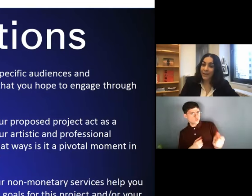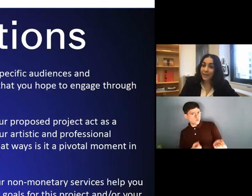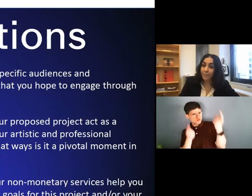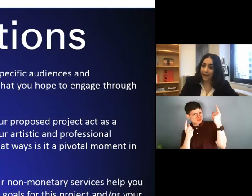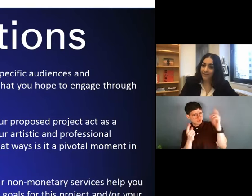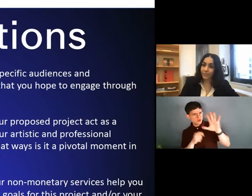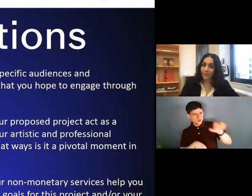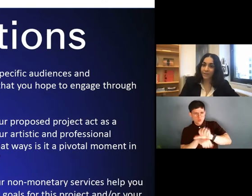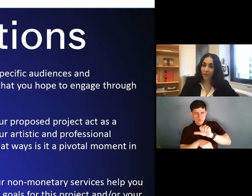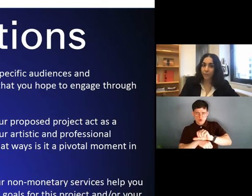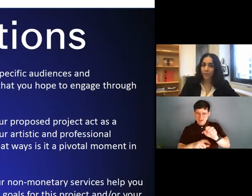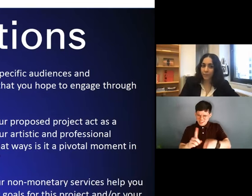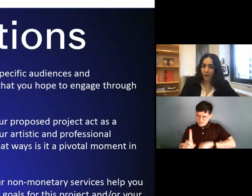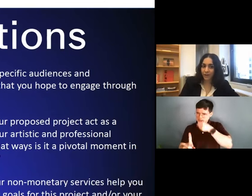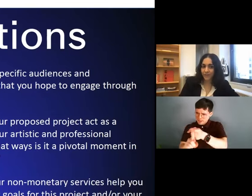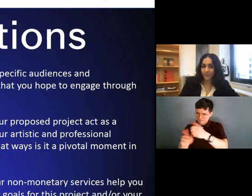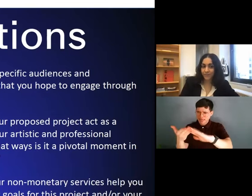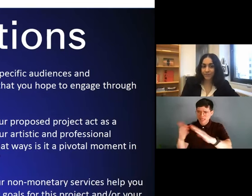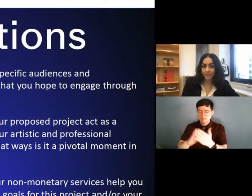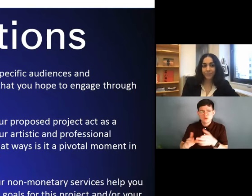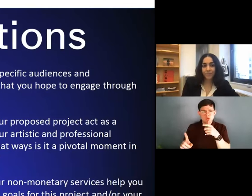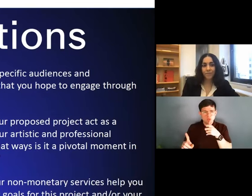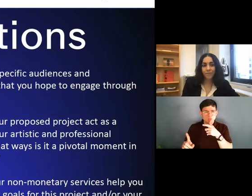of impact within the scope of the project.